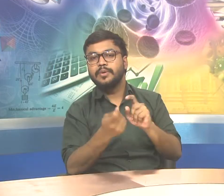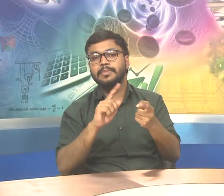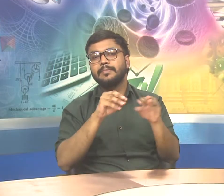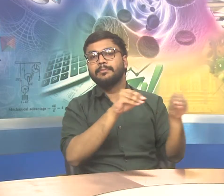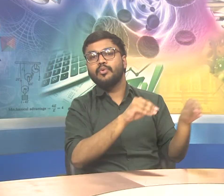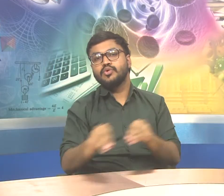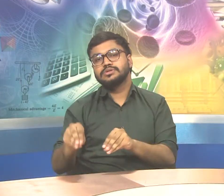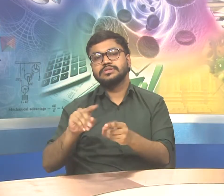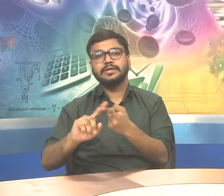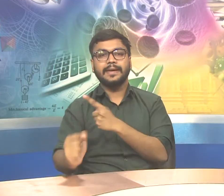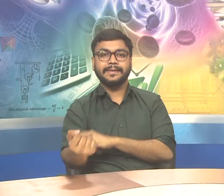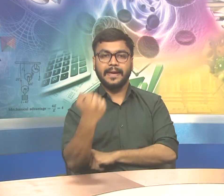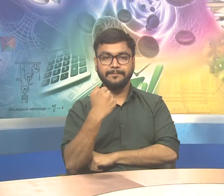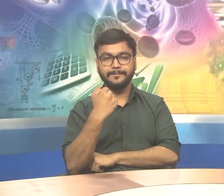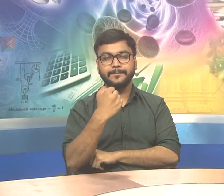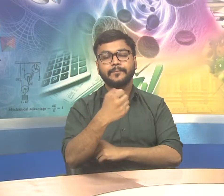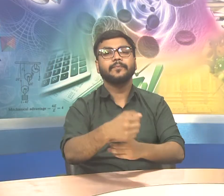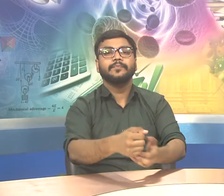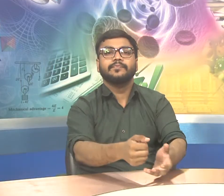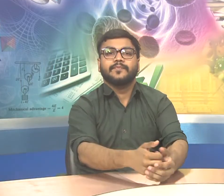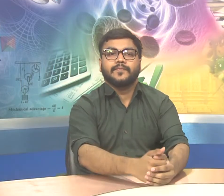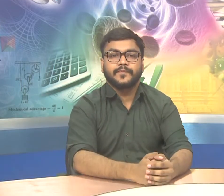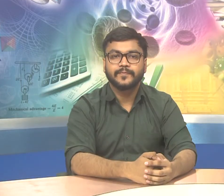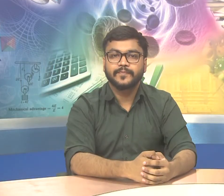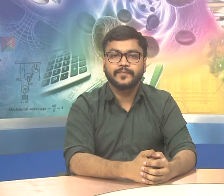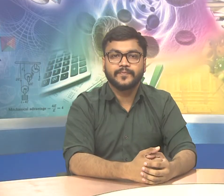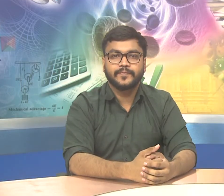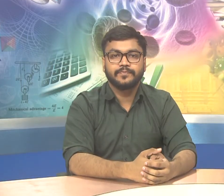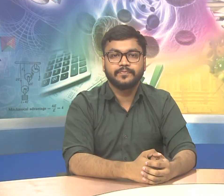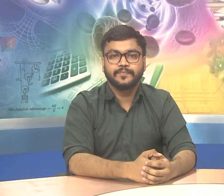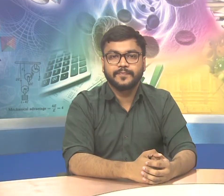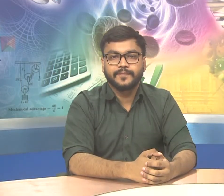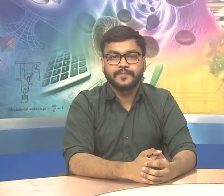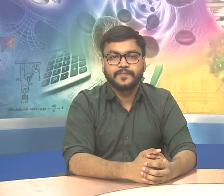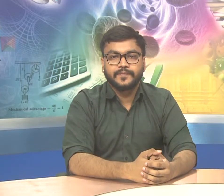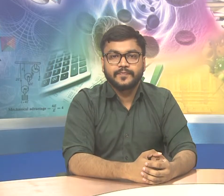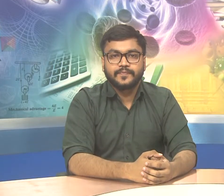energy refers to the movement of an object.